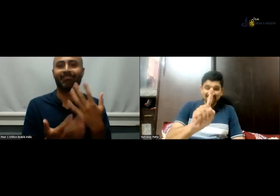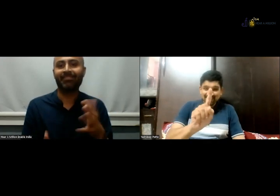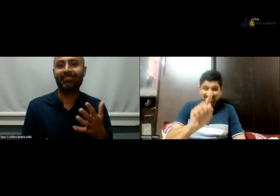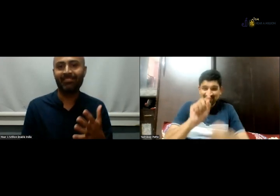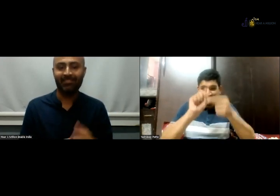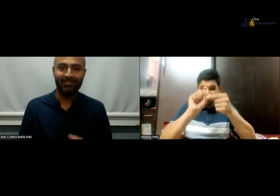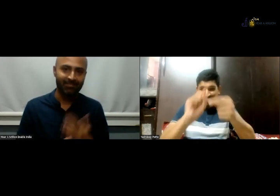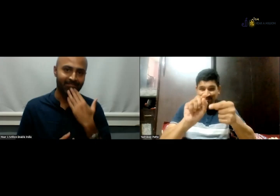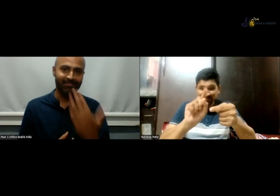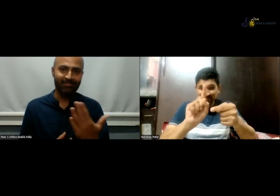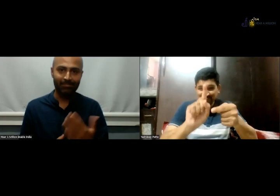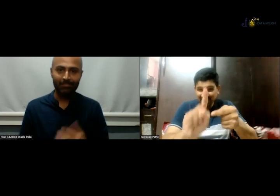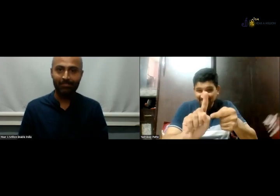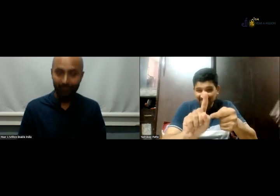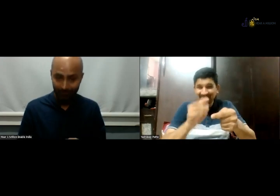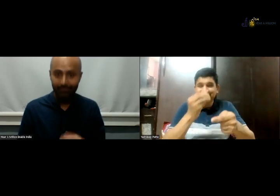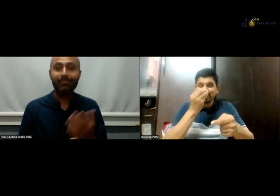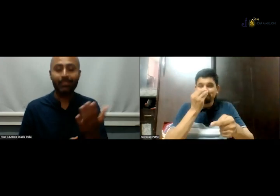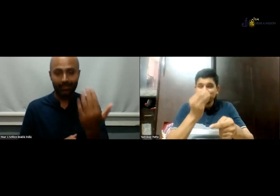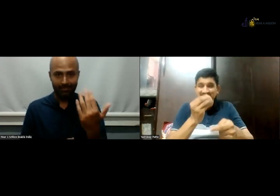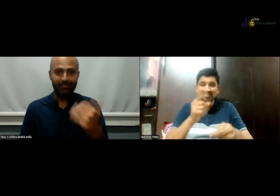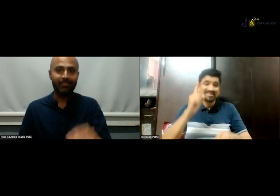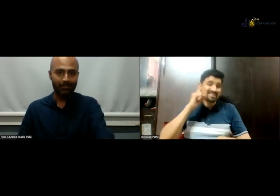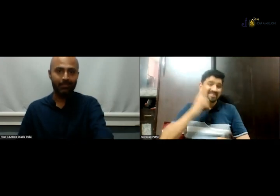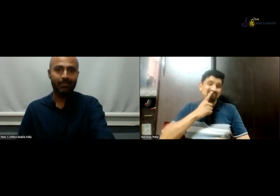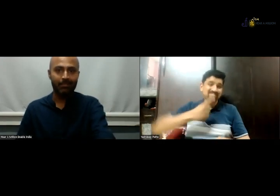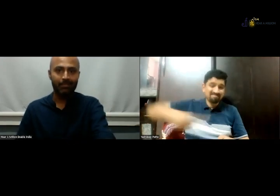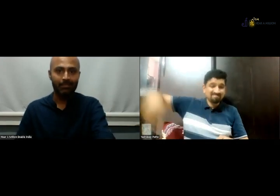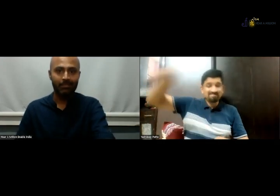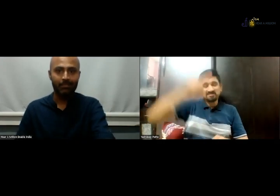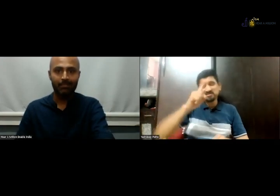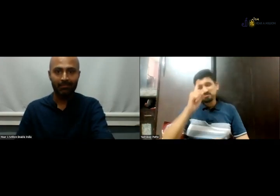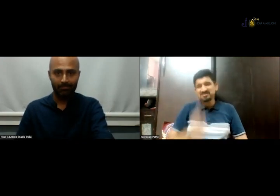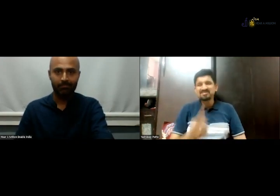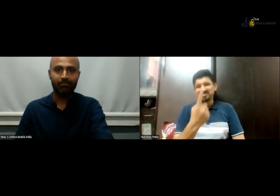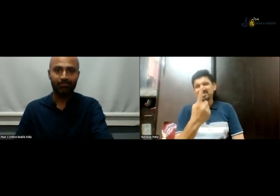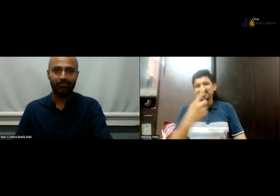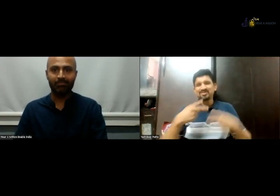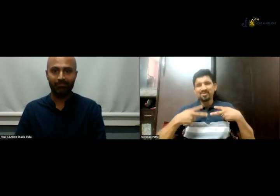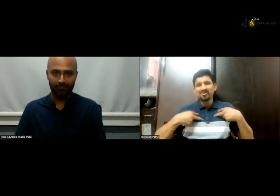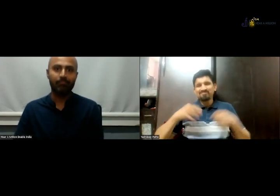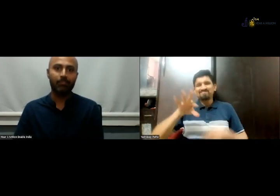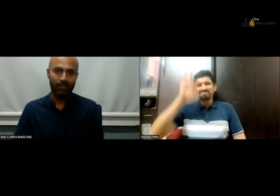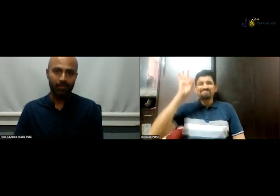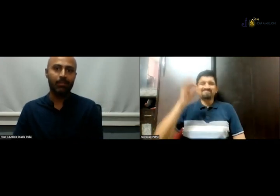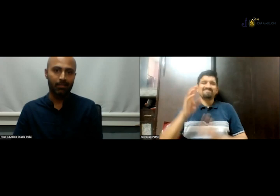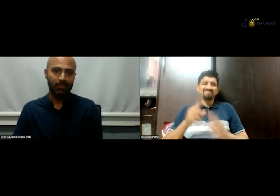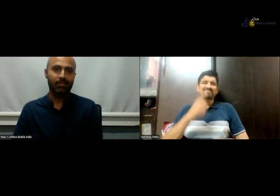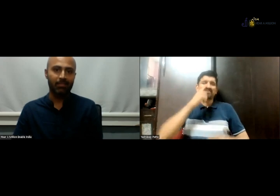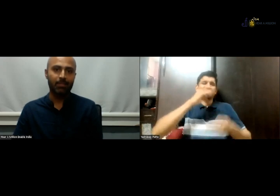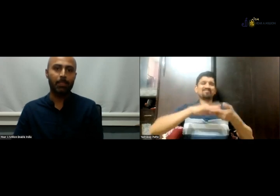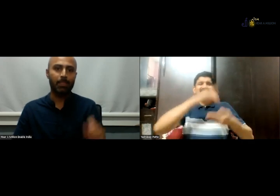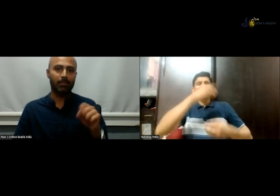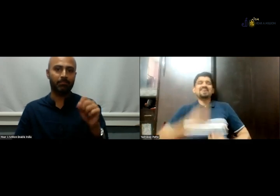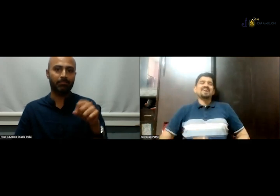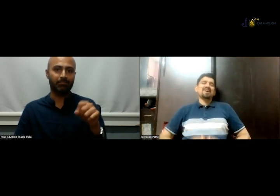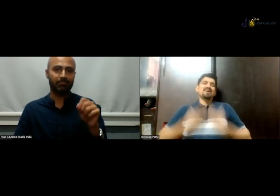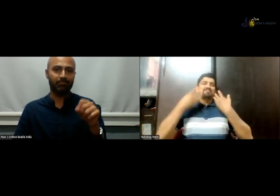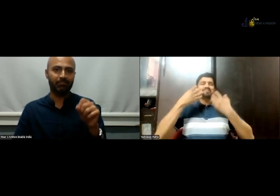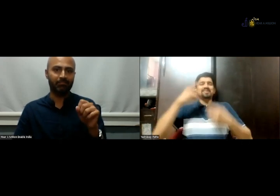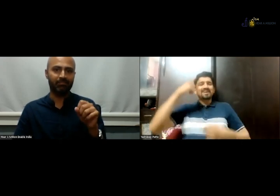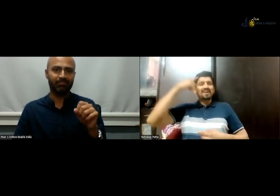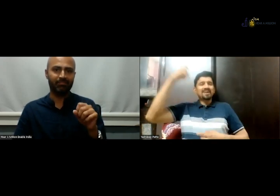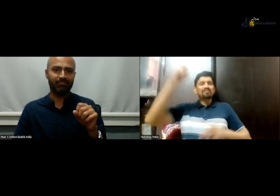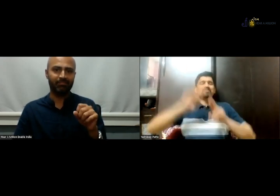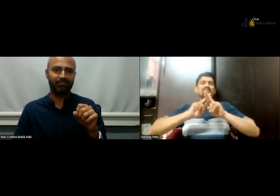and sharing your experience, your thoughts about it. Yeah, Yashdeep here. It is my request